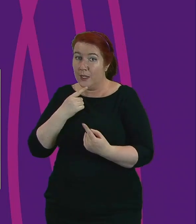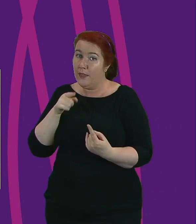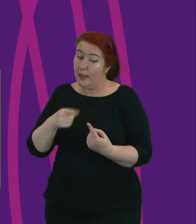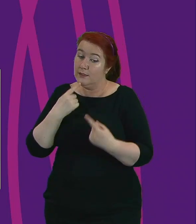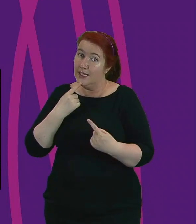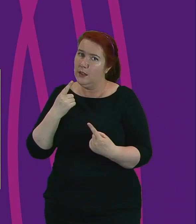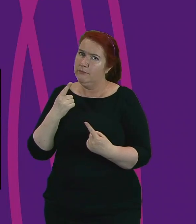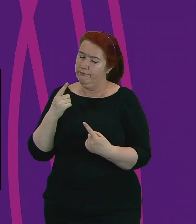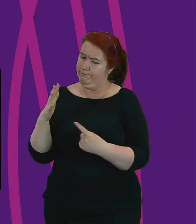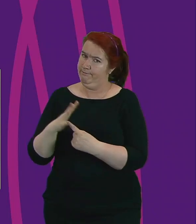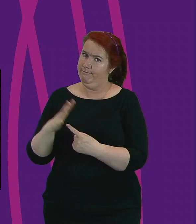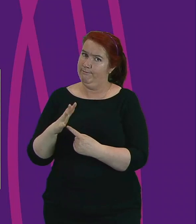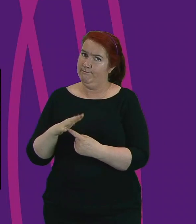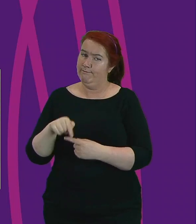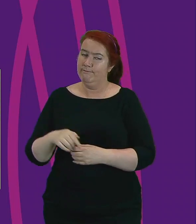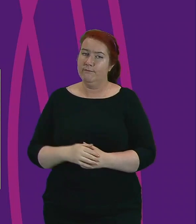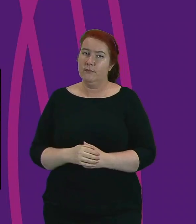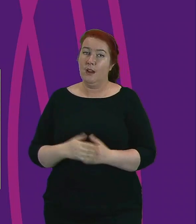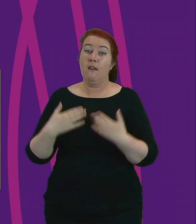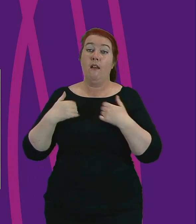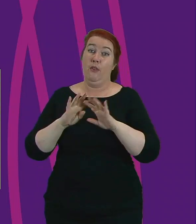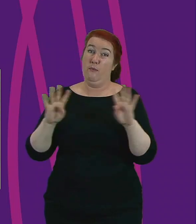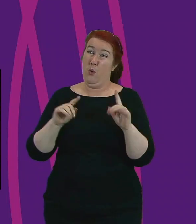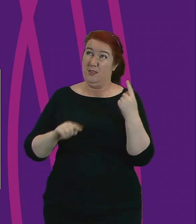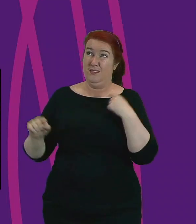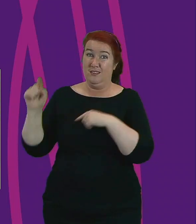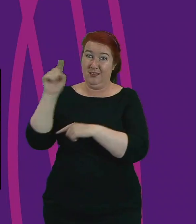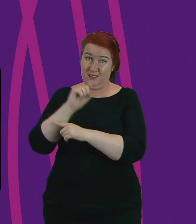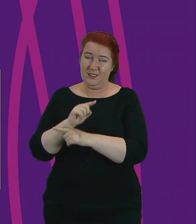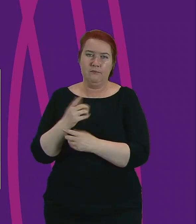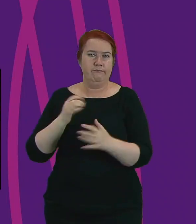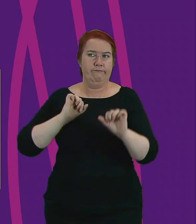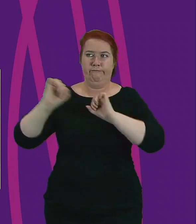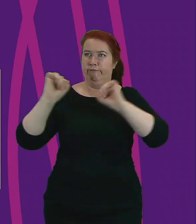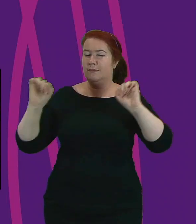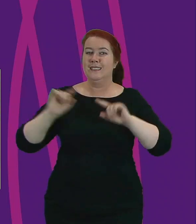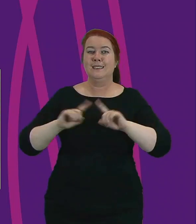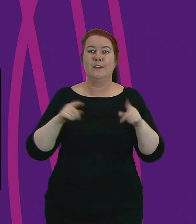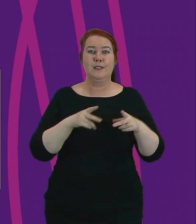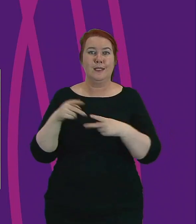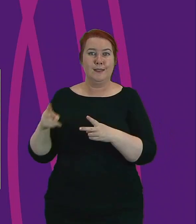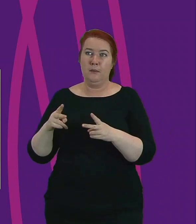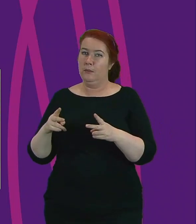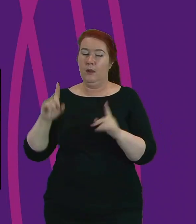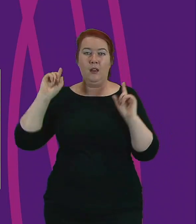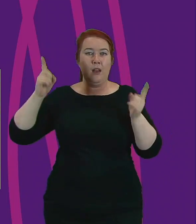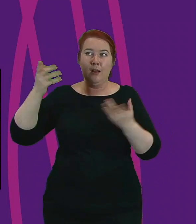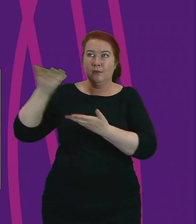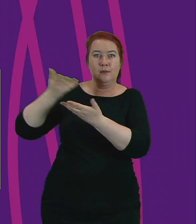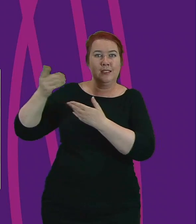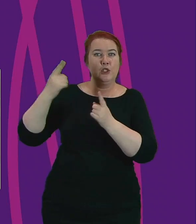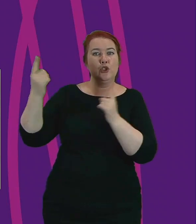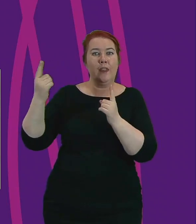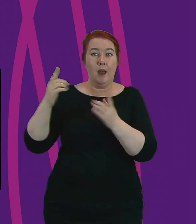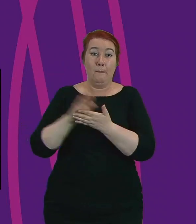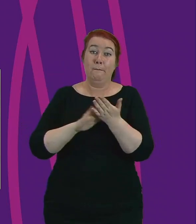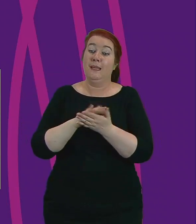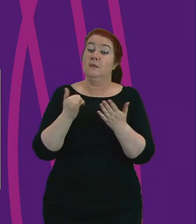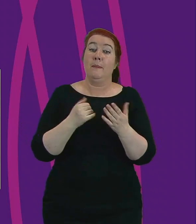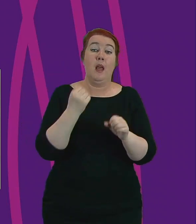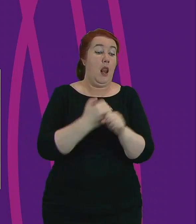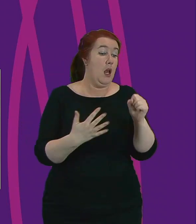is key. Health boards across the country currently use different systems that can't speak to each other. This means that if you record data